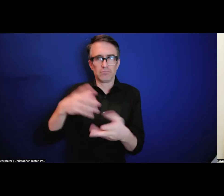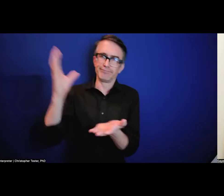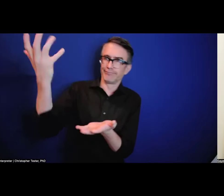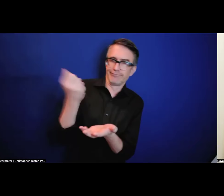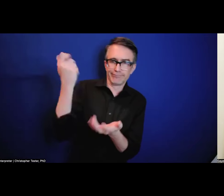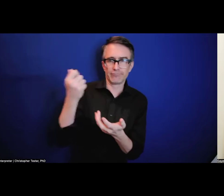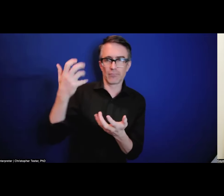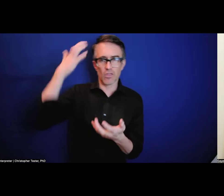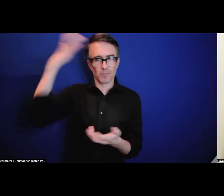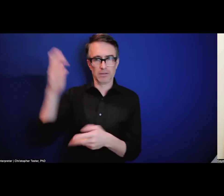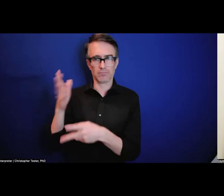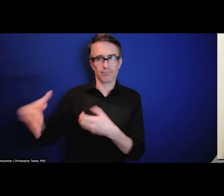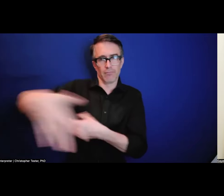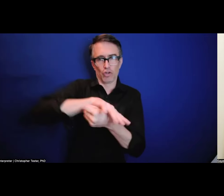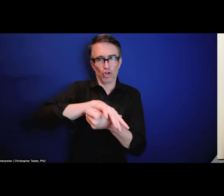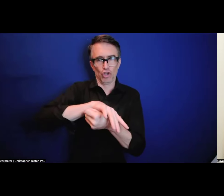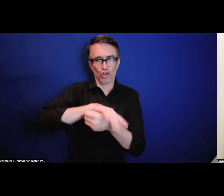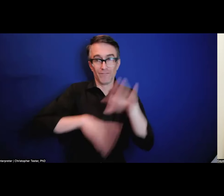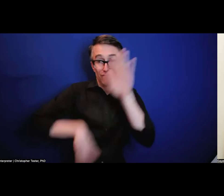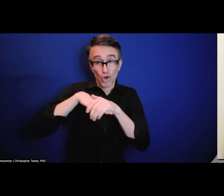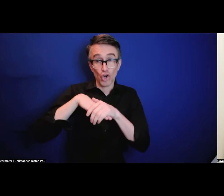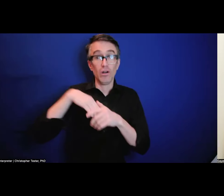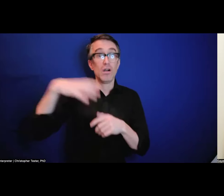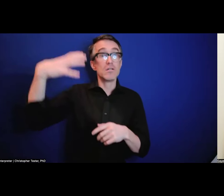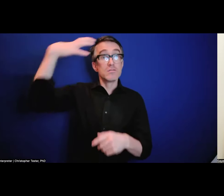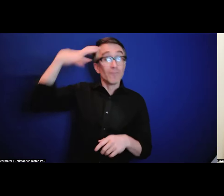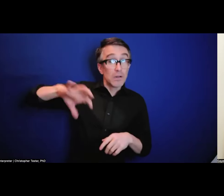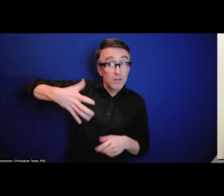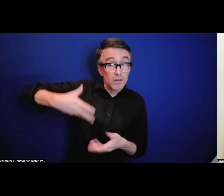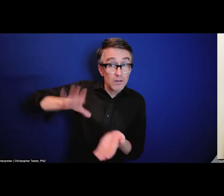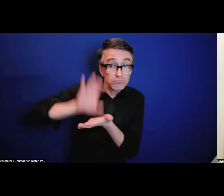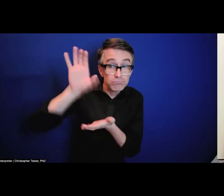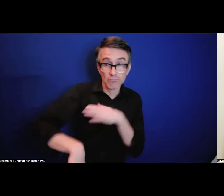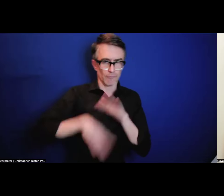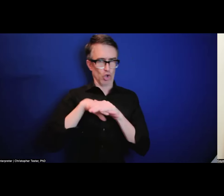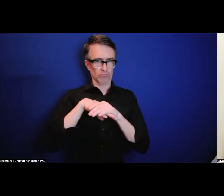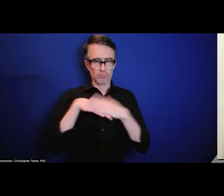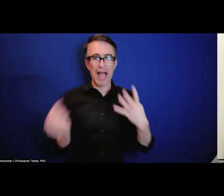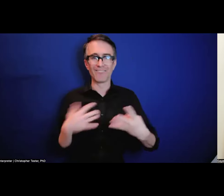revenues and/or nationally funded health insurance?